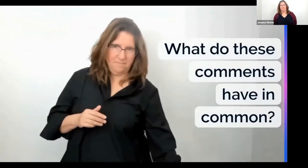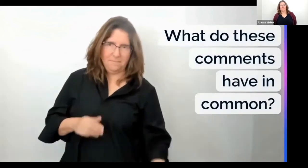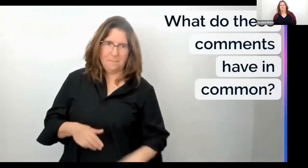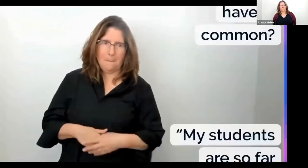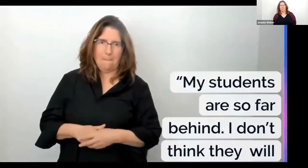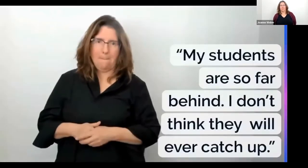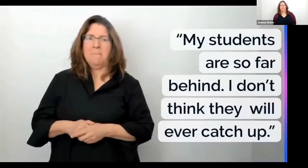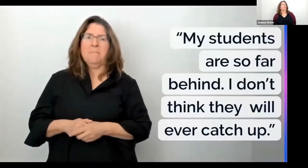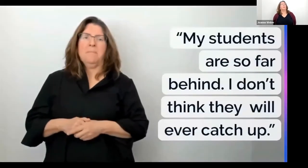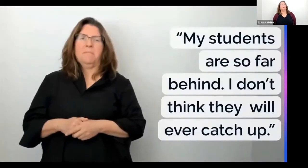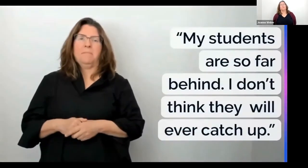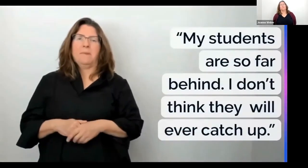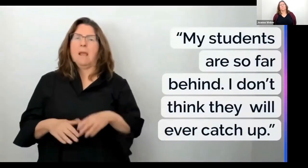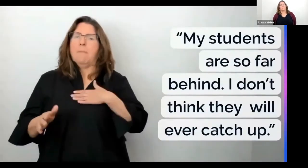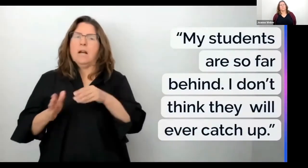in common.